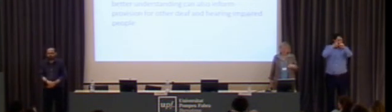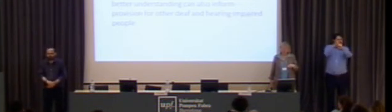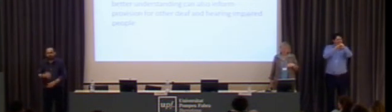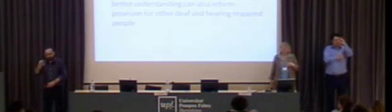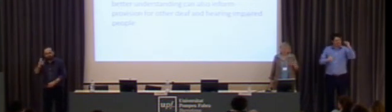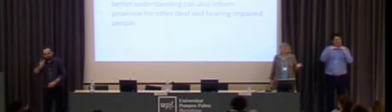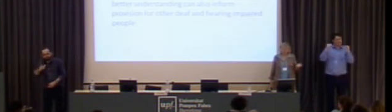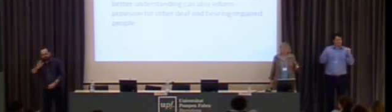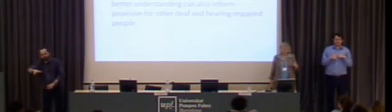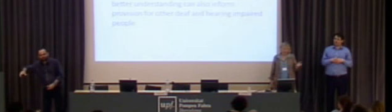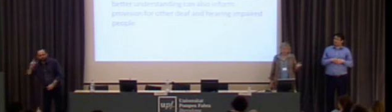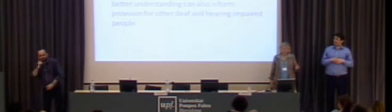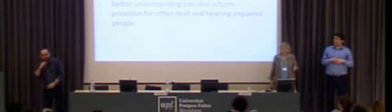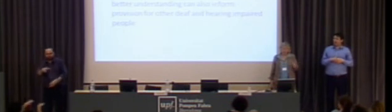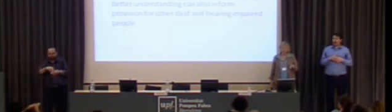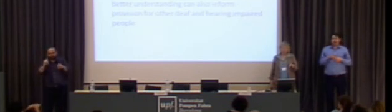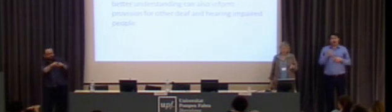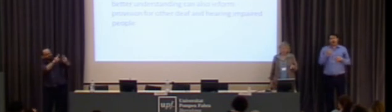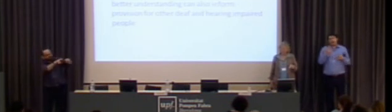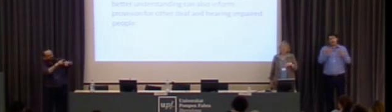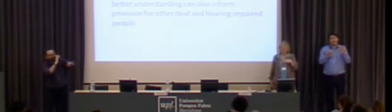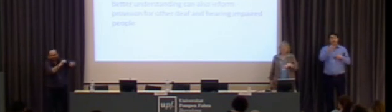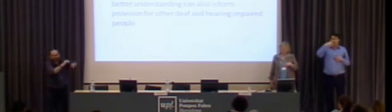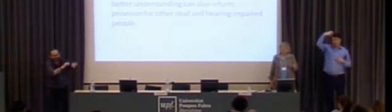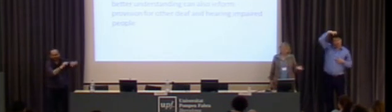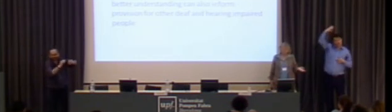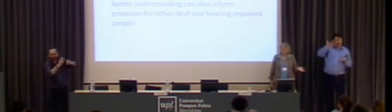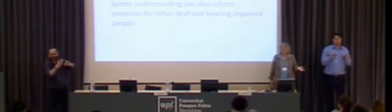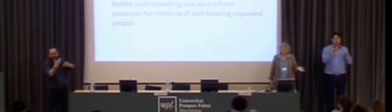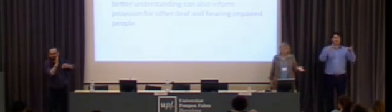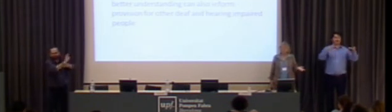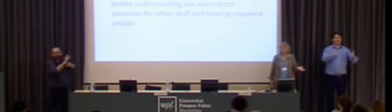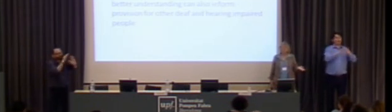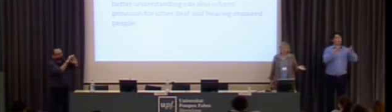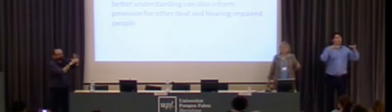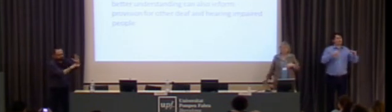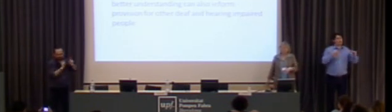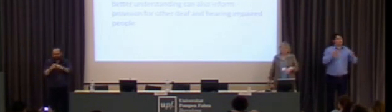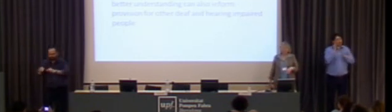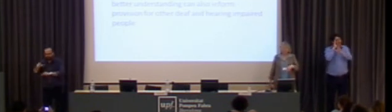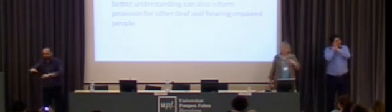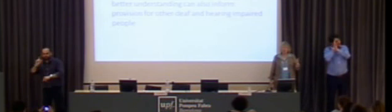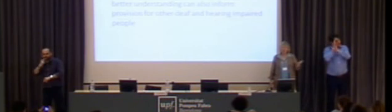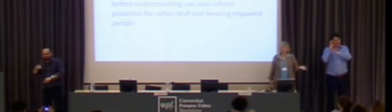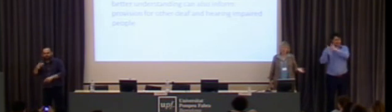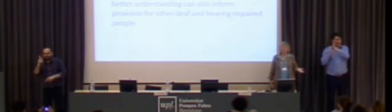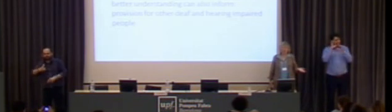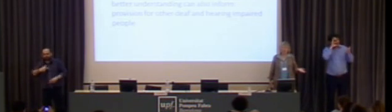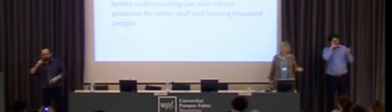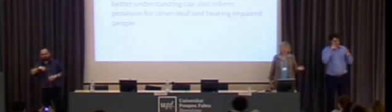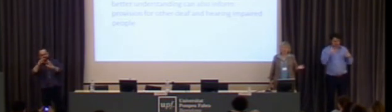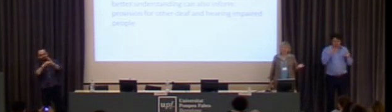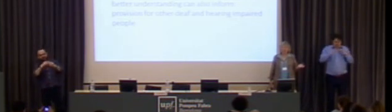for the community as a whole, and therefore what you do will improve services, not just for signers, but it's also going to